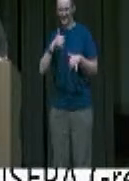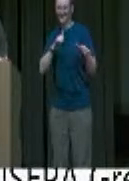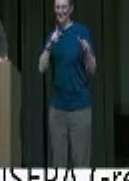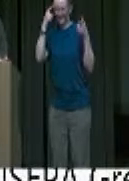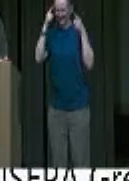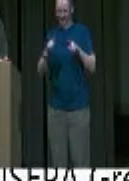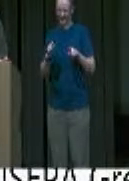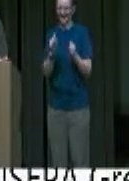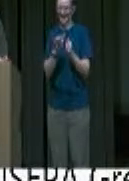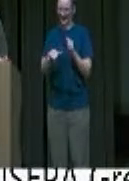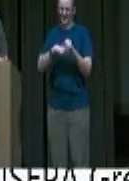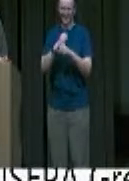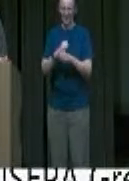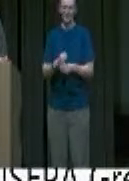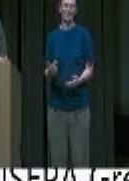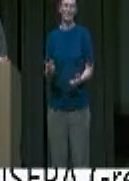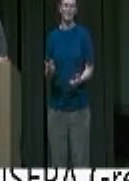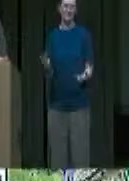the year.